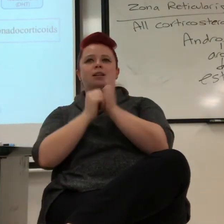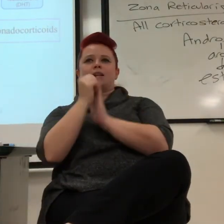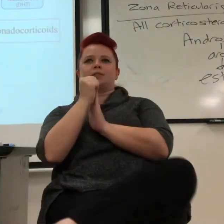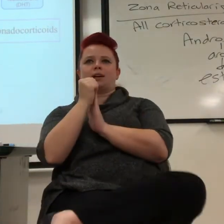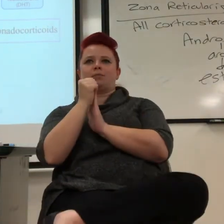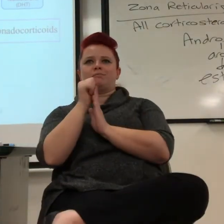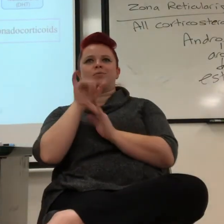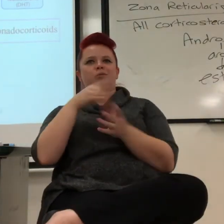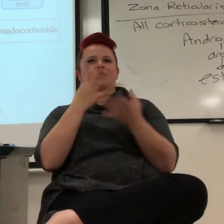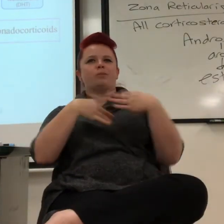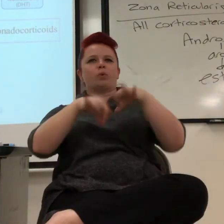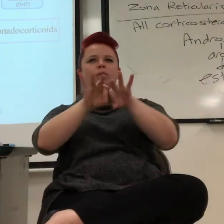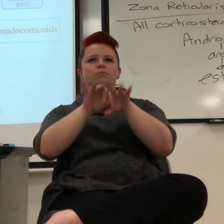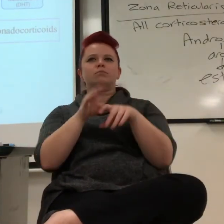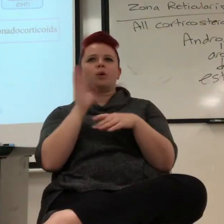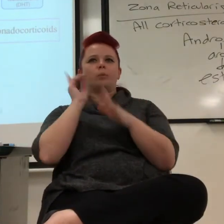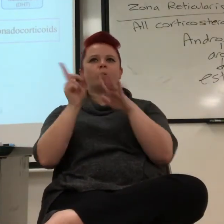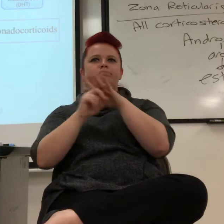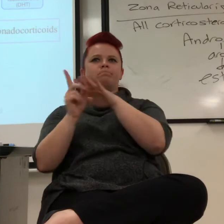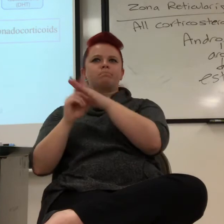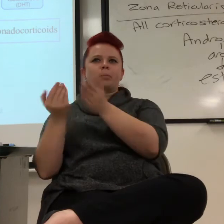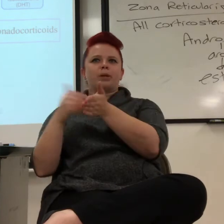So that's important. That'll come up again.